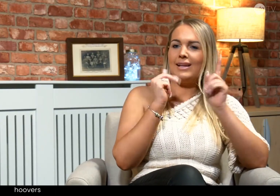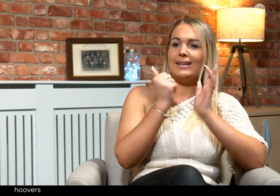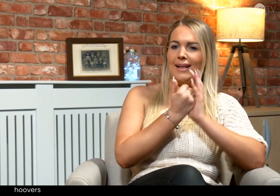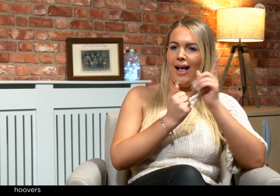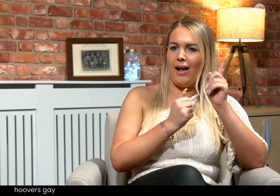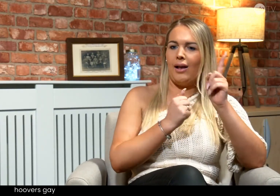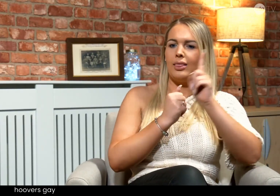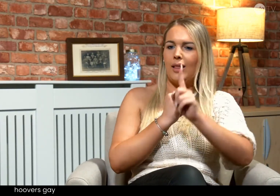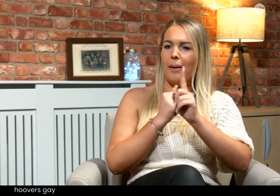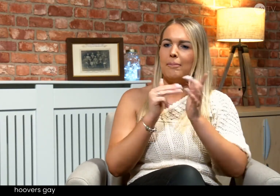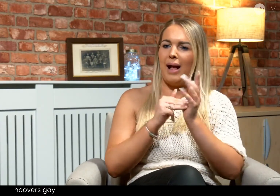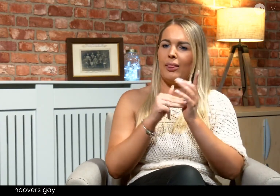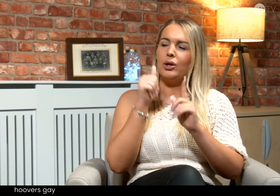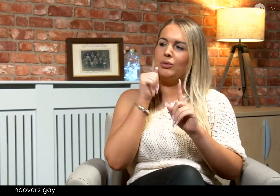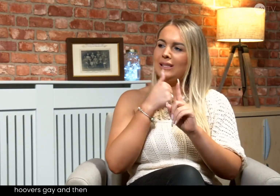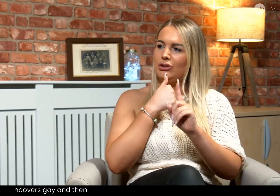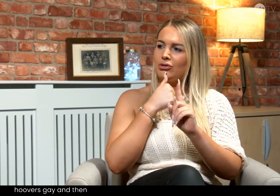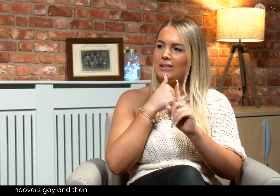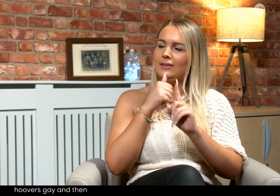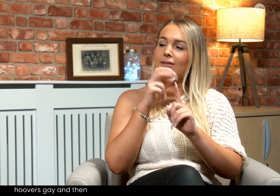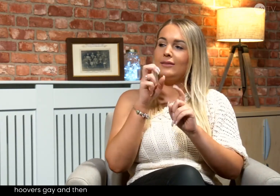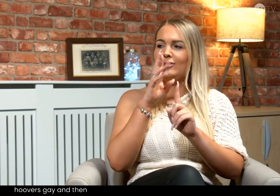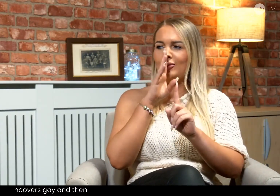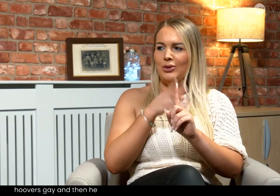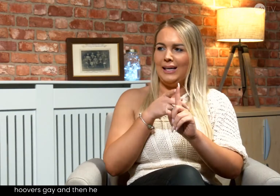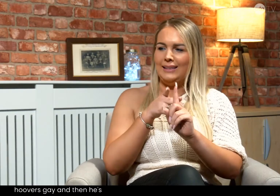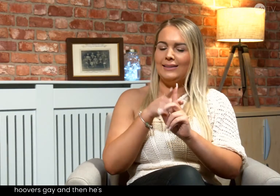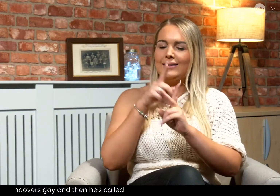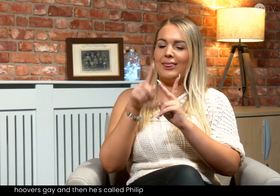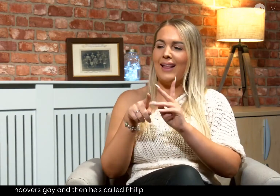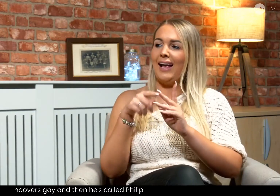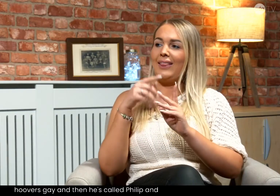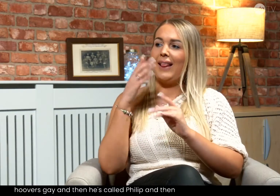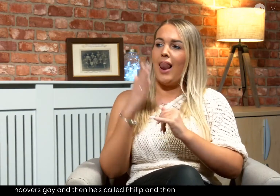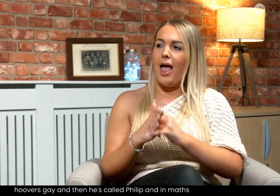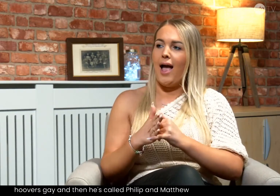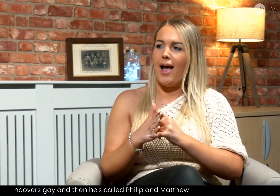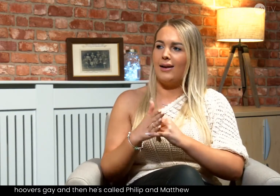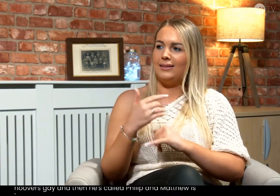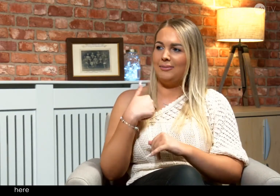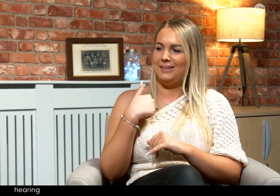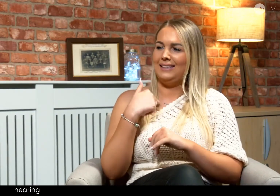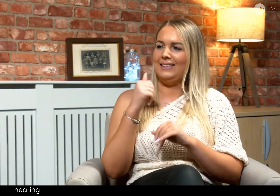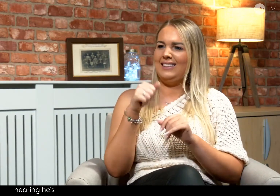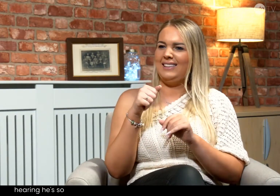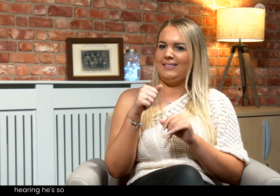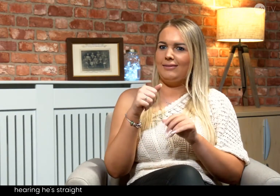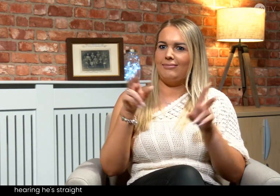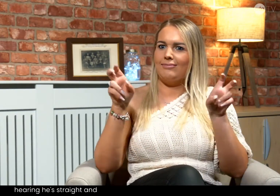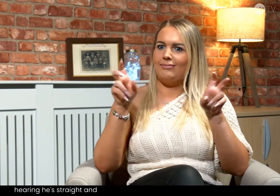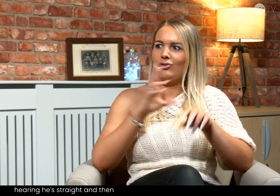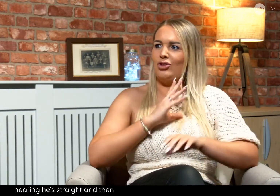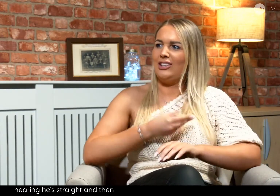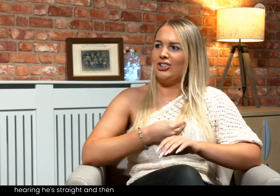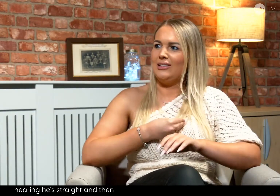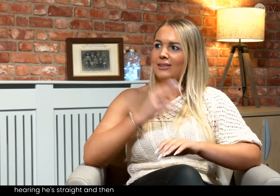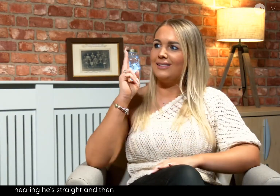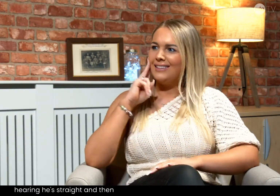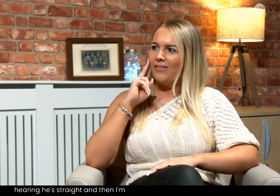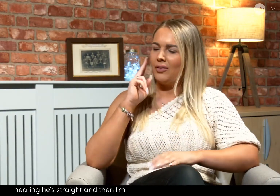then he's called Philip, and then Matthew is hearing, he's straight, and then I'm the littlest. To